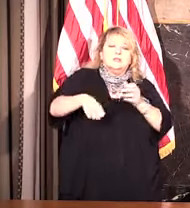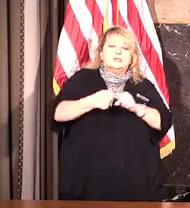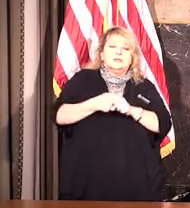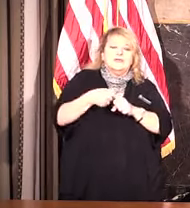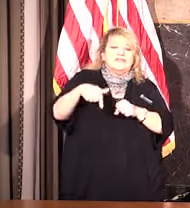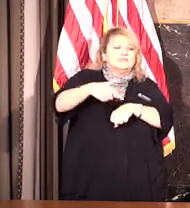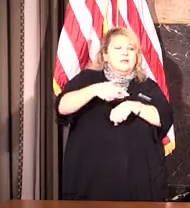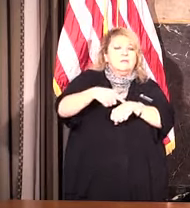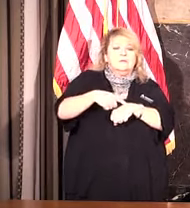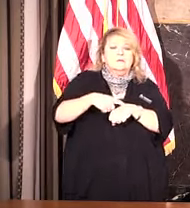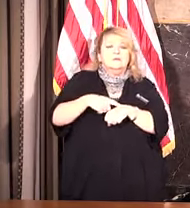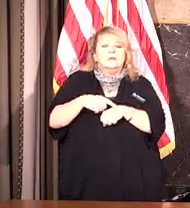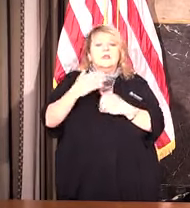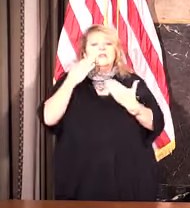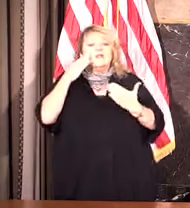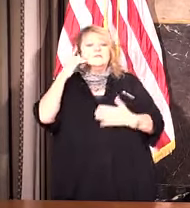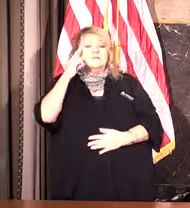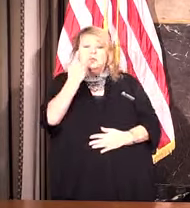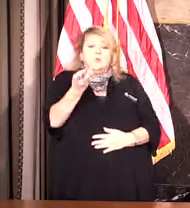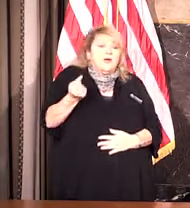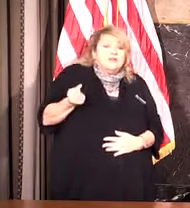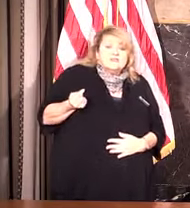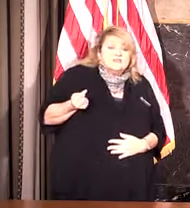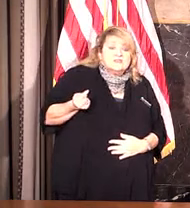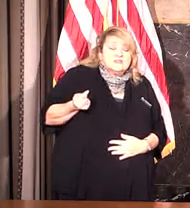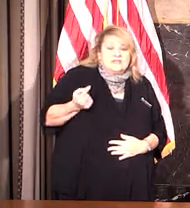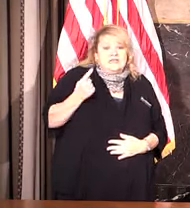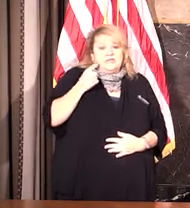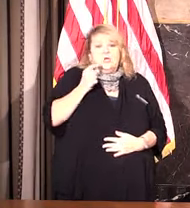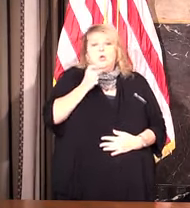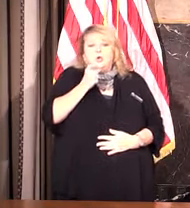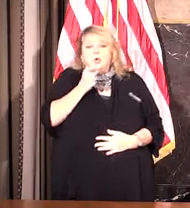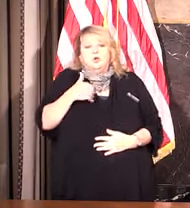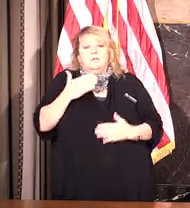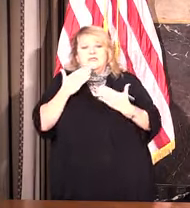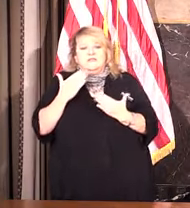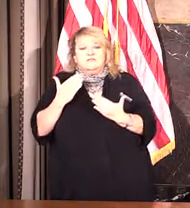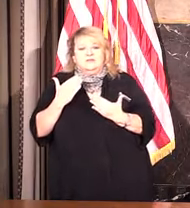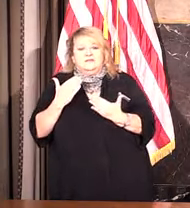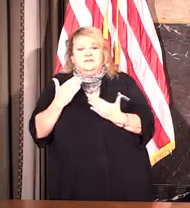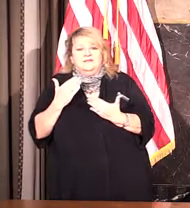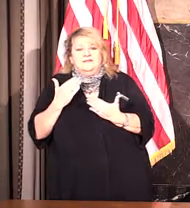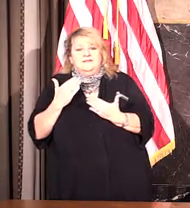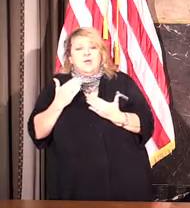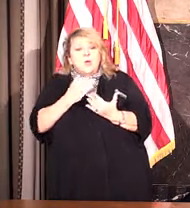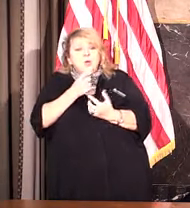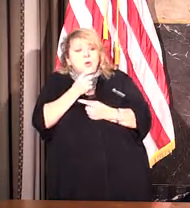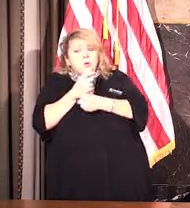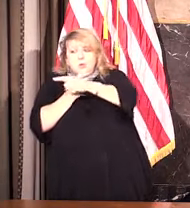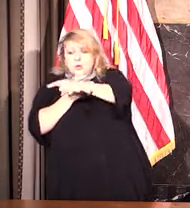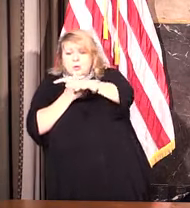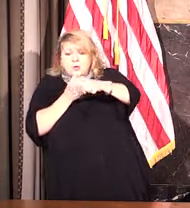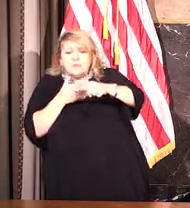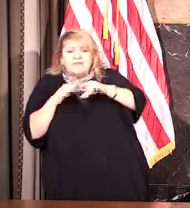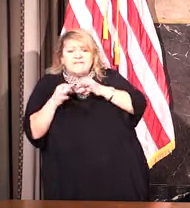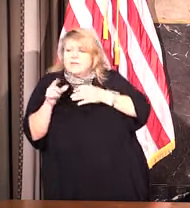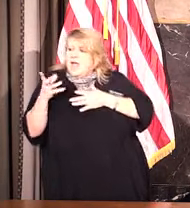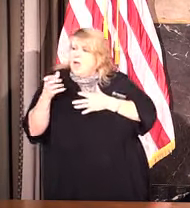who you're really thankful for this season. Think about what you want to be there next Thanksgiving as well.